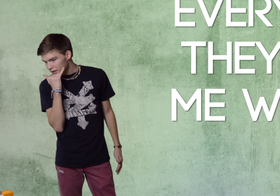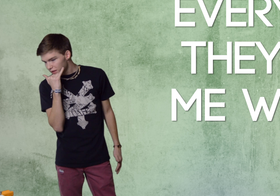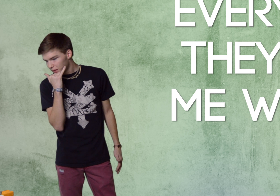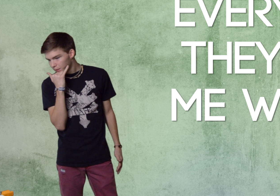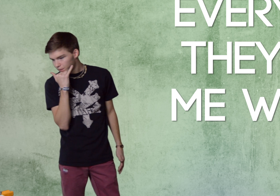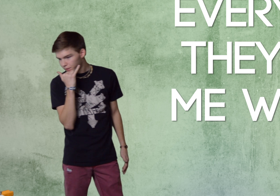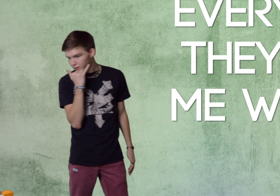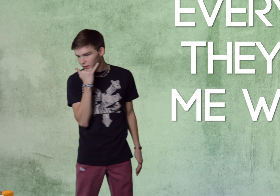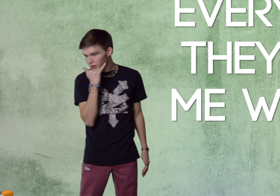But